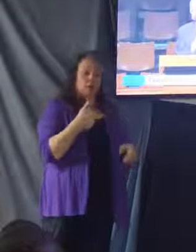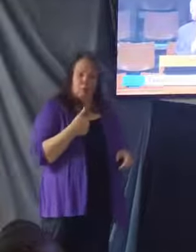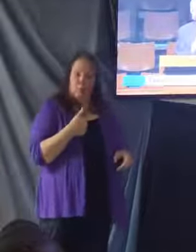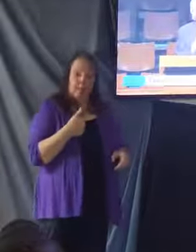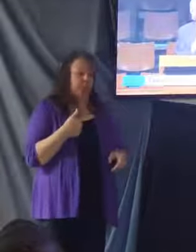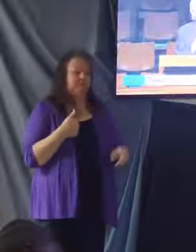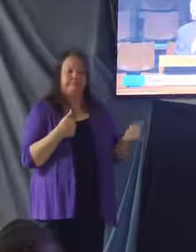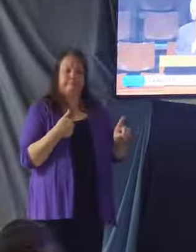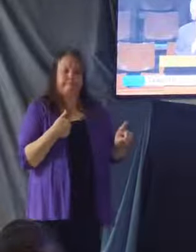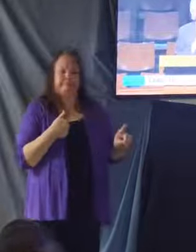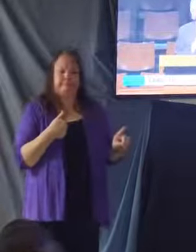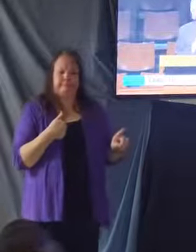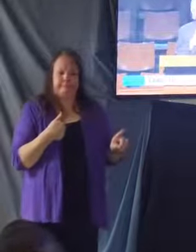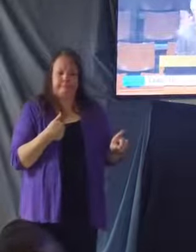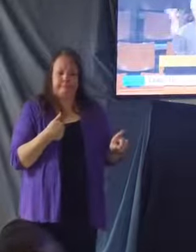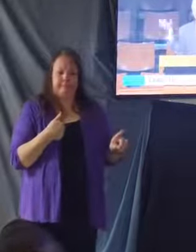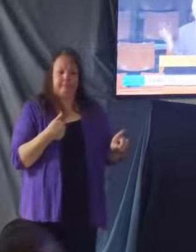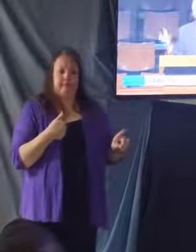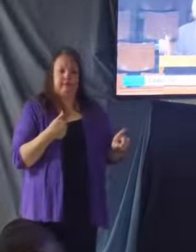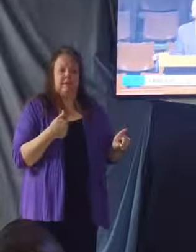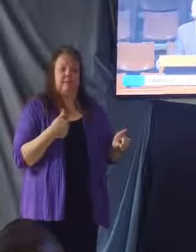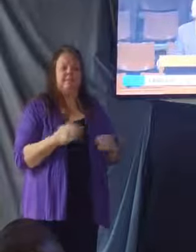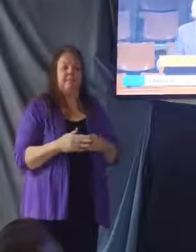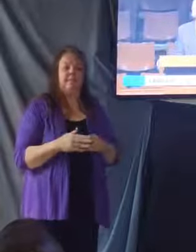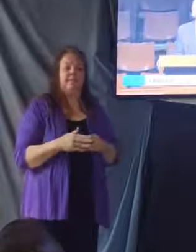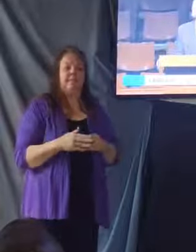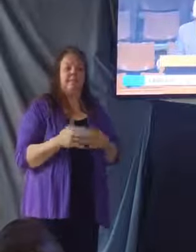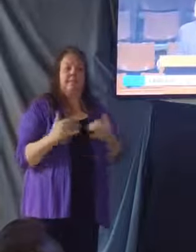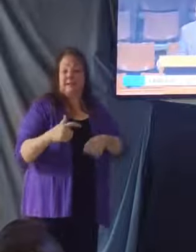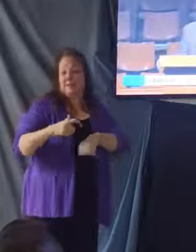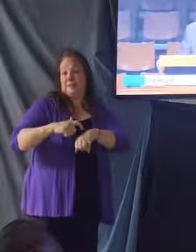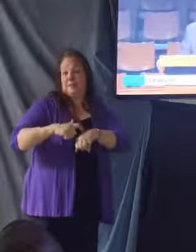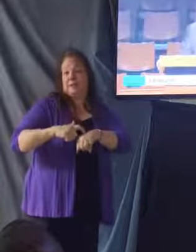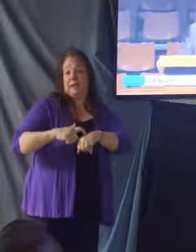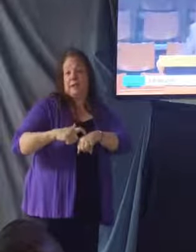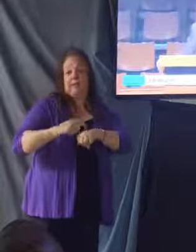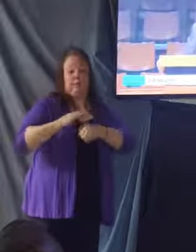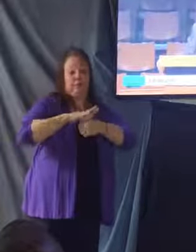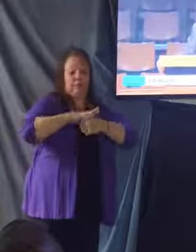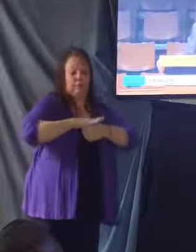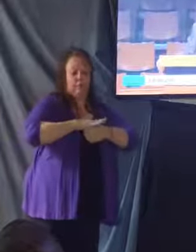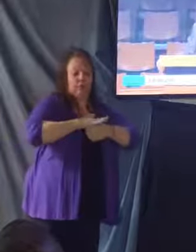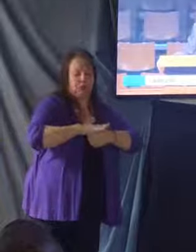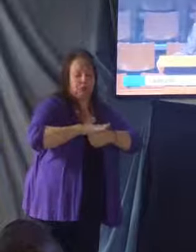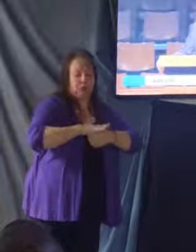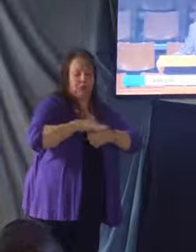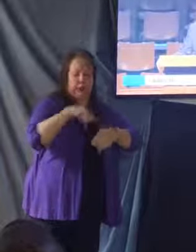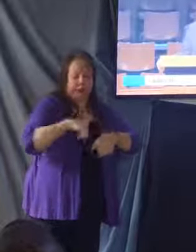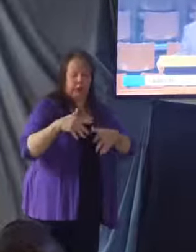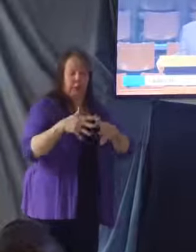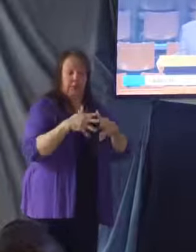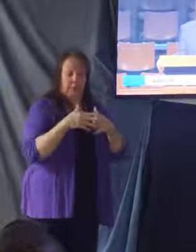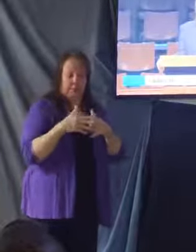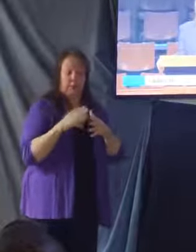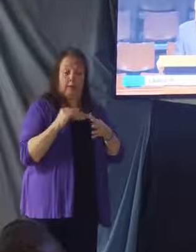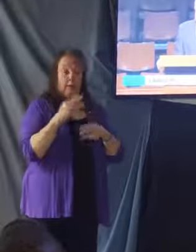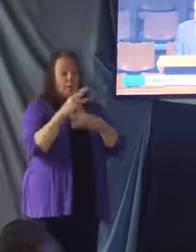us. We're living in a time of pressure, not only in our country, but the